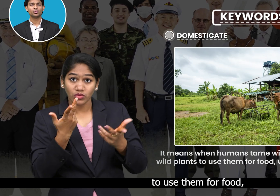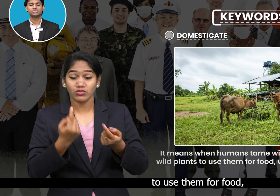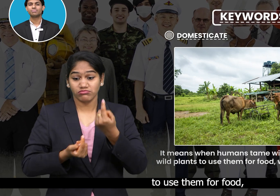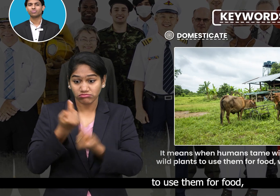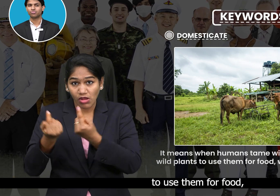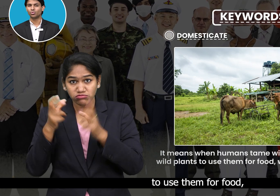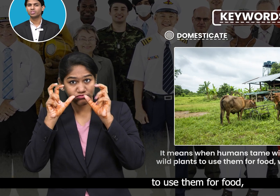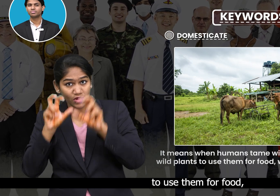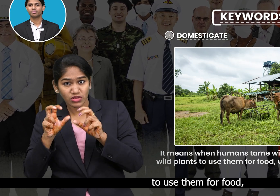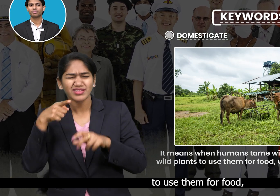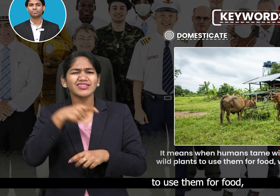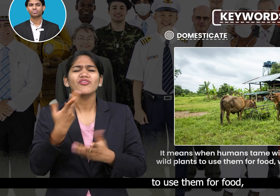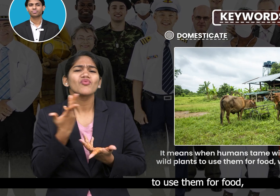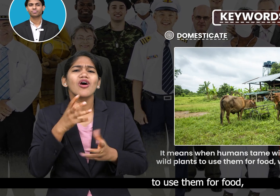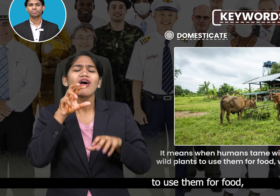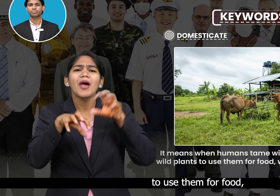to use them for food,